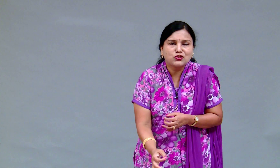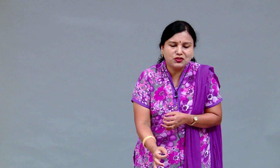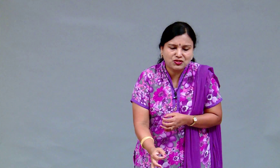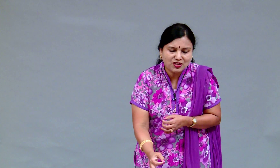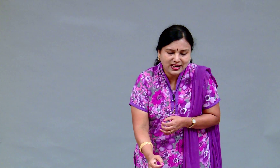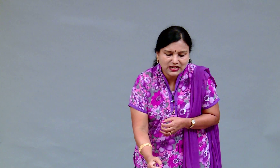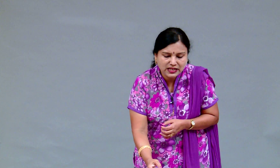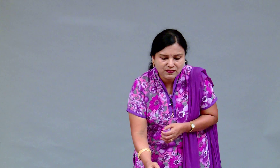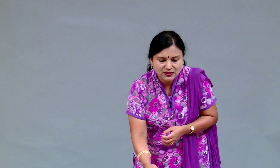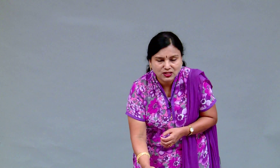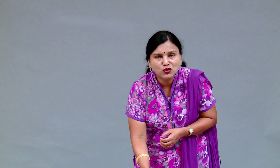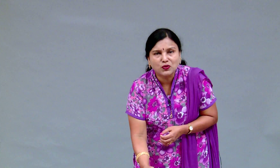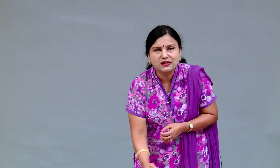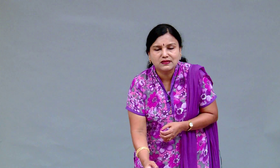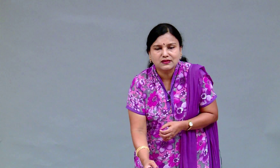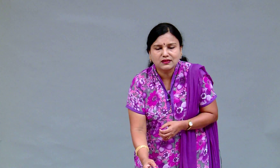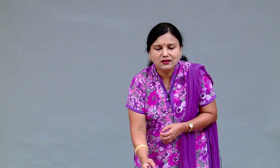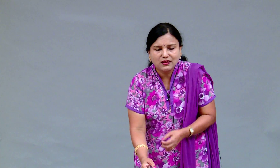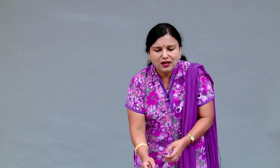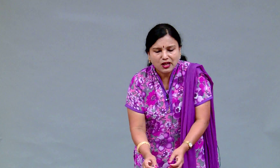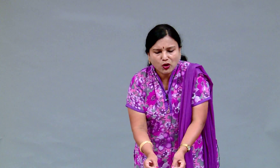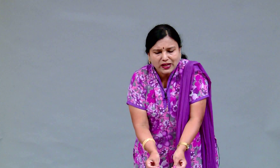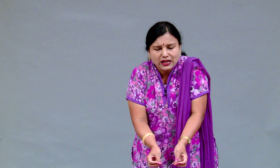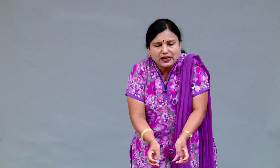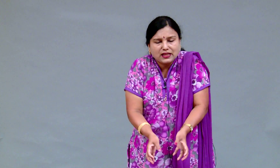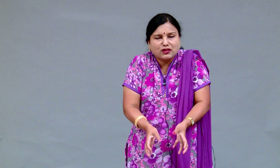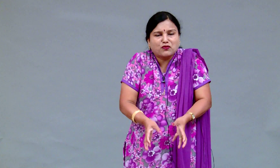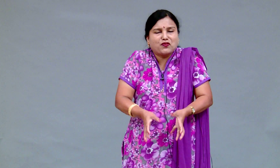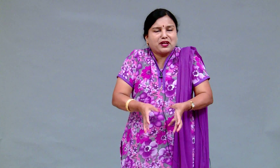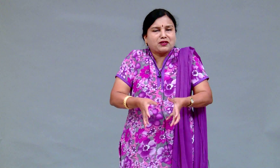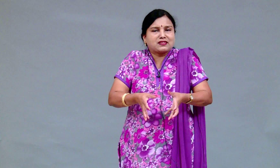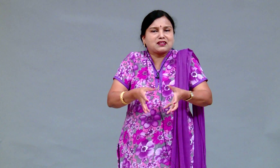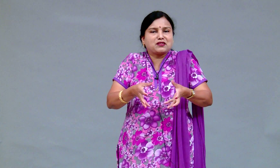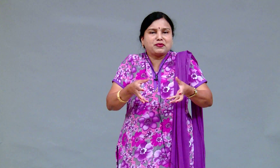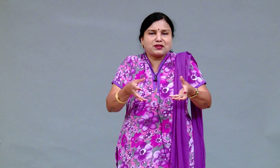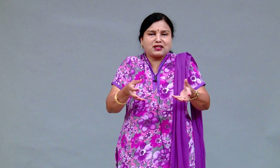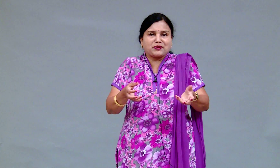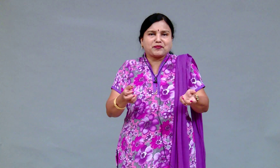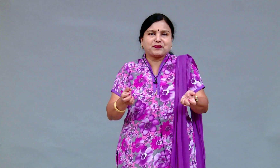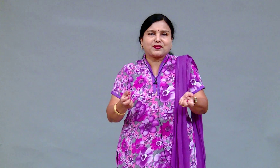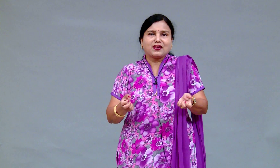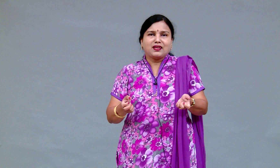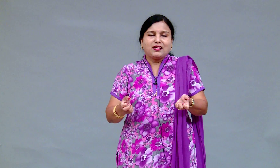the dried leaves and twigs. Quickly the fire started burning.